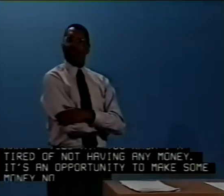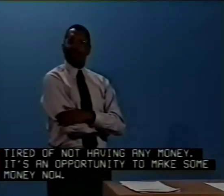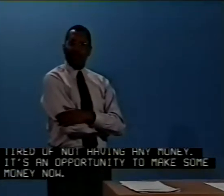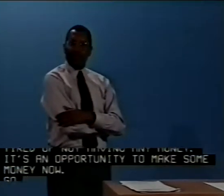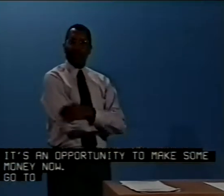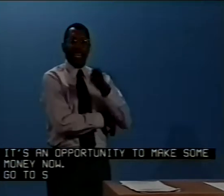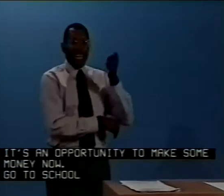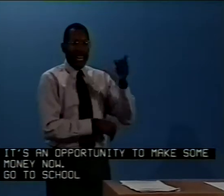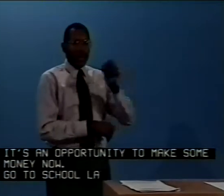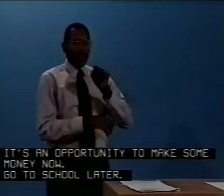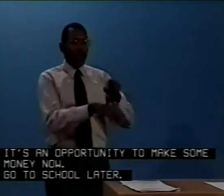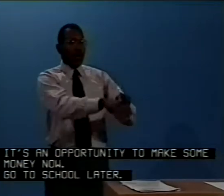listened,